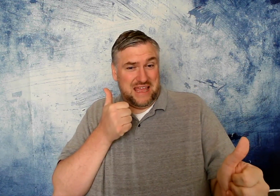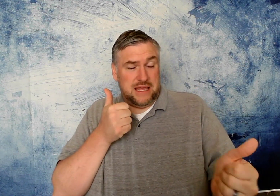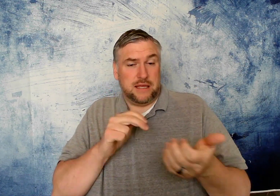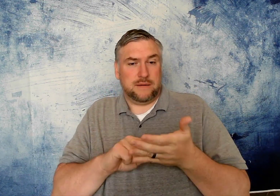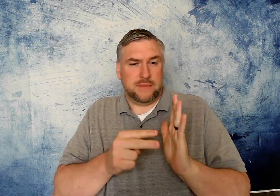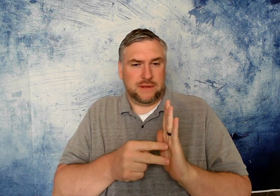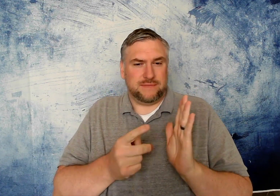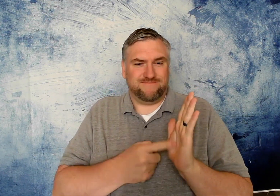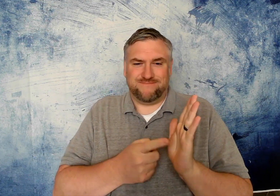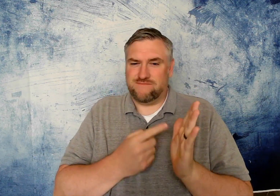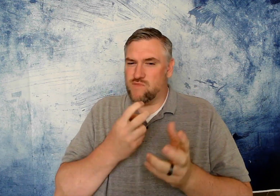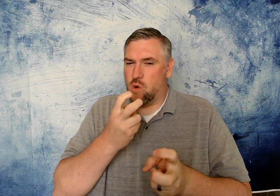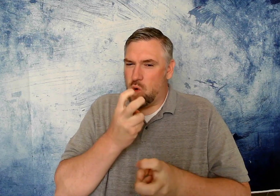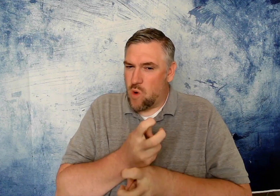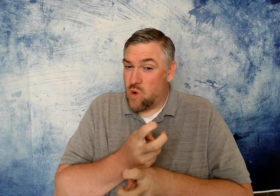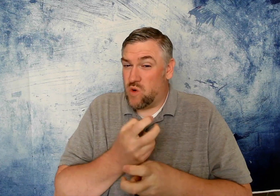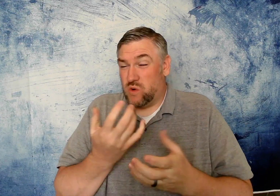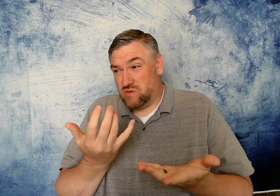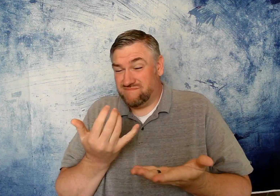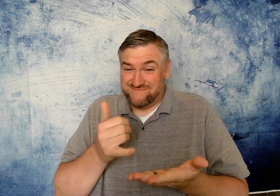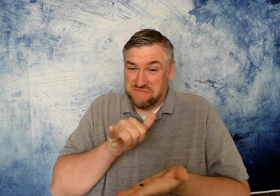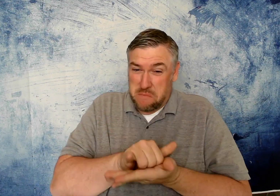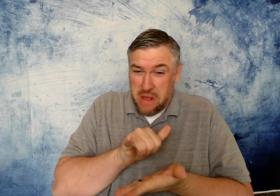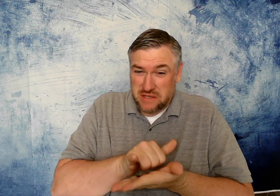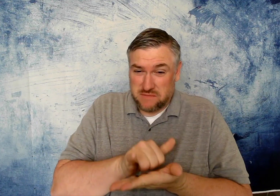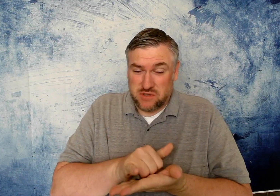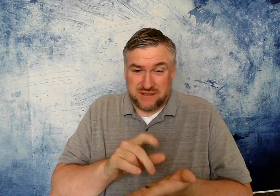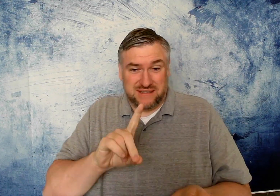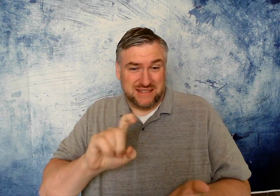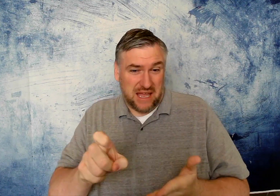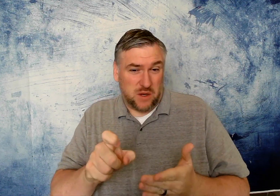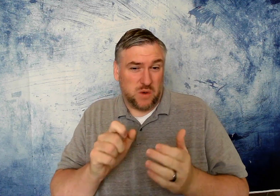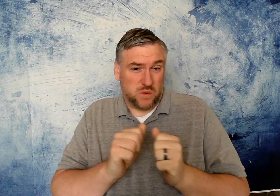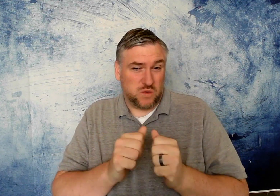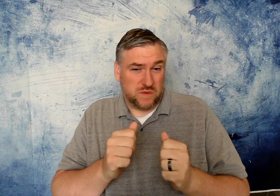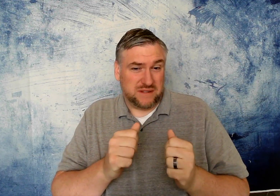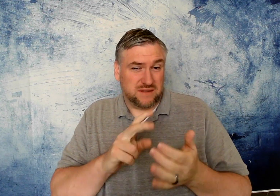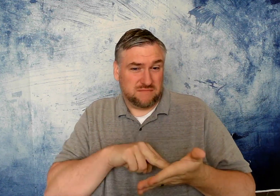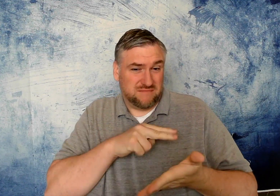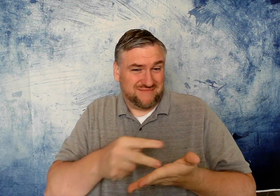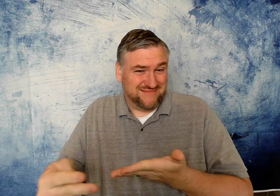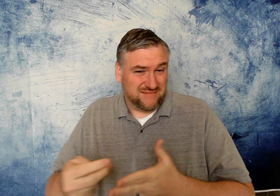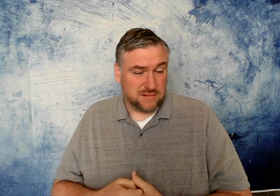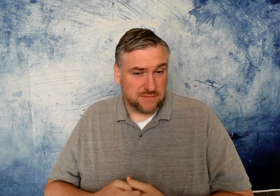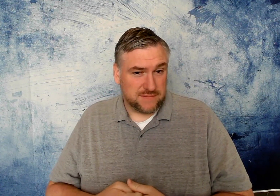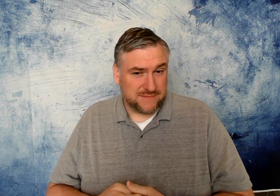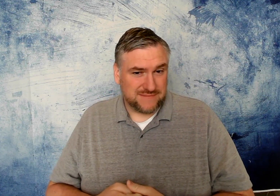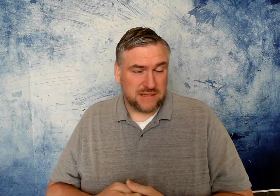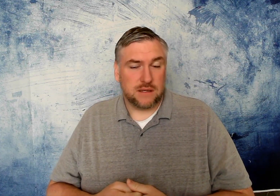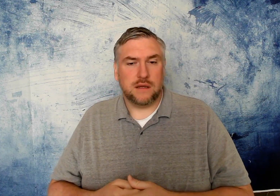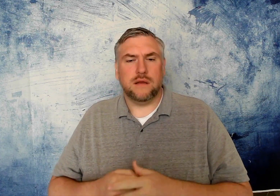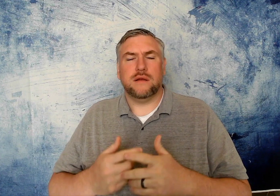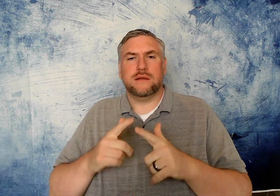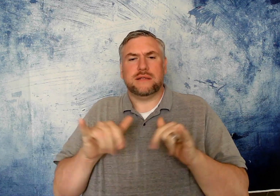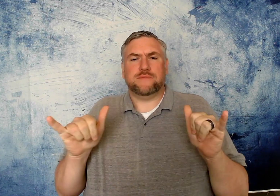language delayed, it might be hard to, or impossible sometimes, to really diagnose with dyslexia because of what's